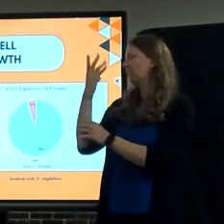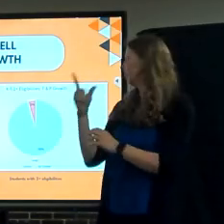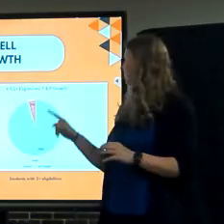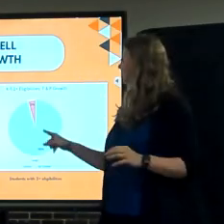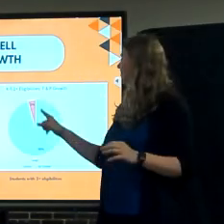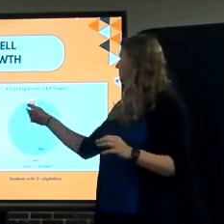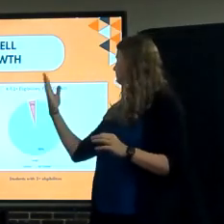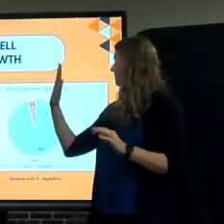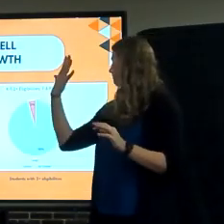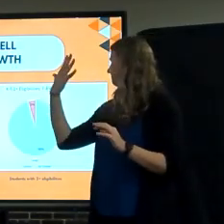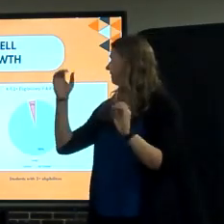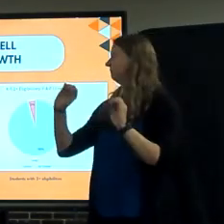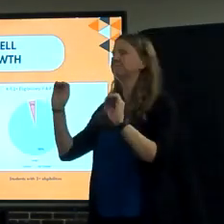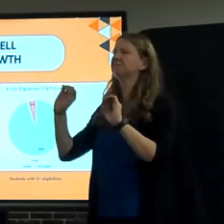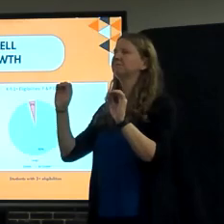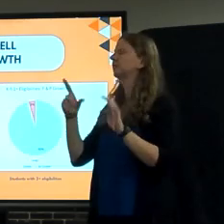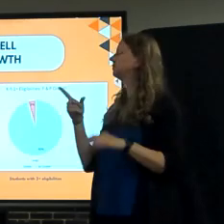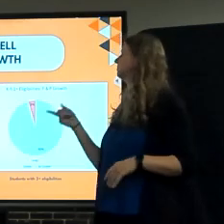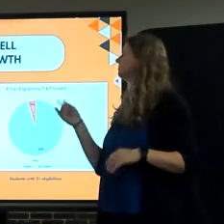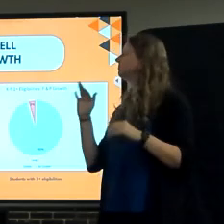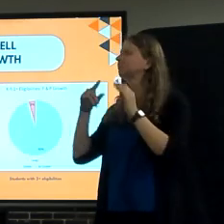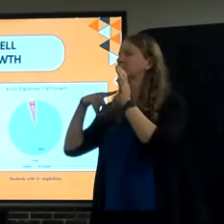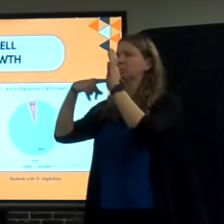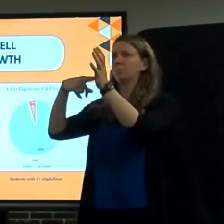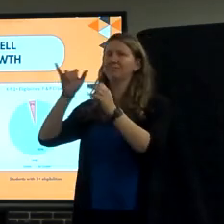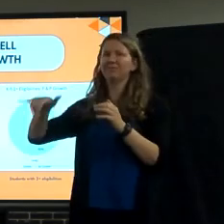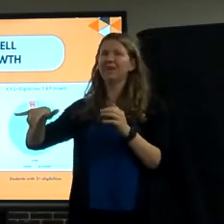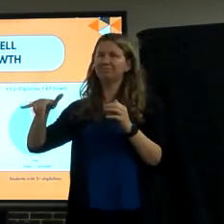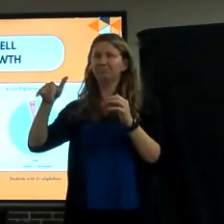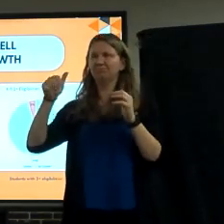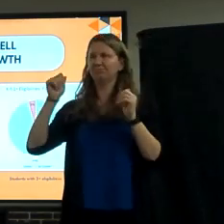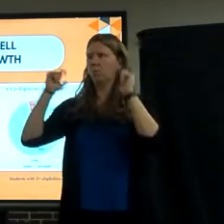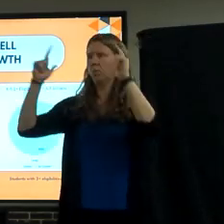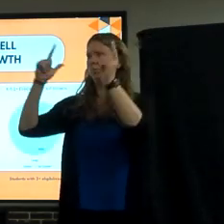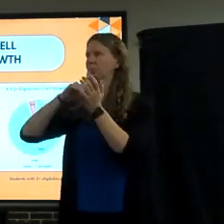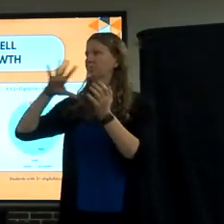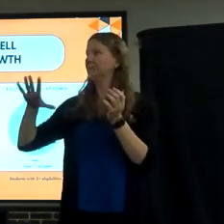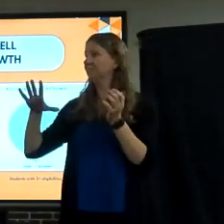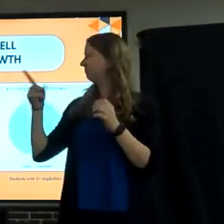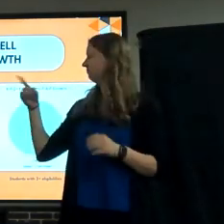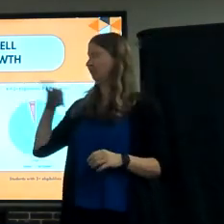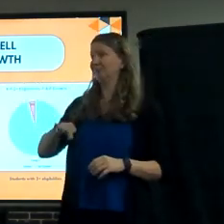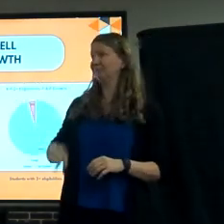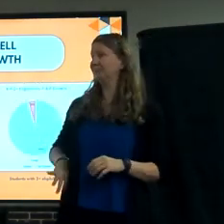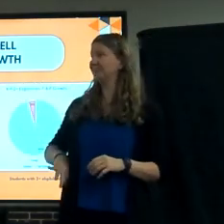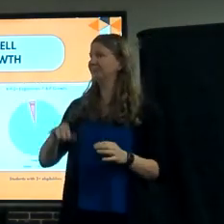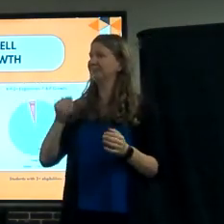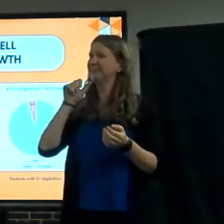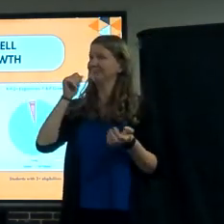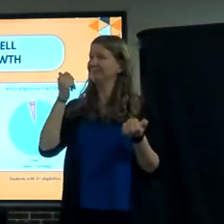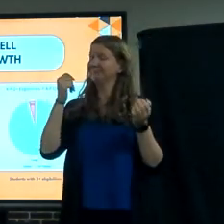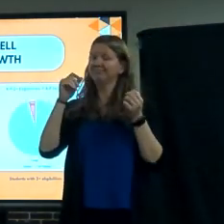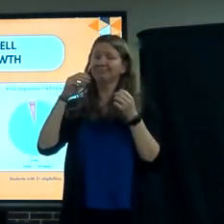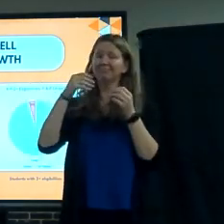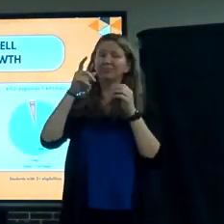and 95% of them did make growth. So only 5% of the students did not show growth. So